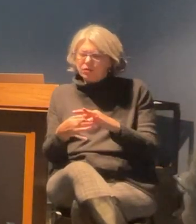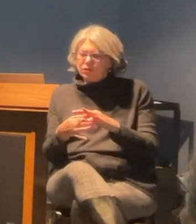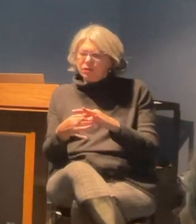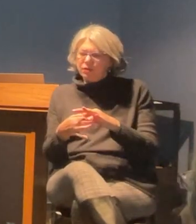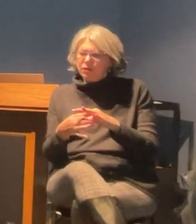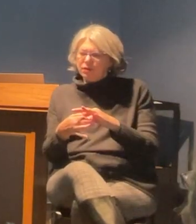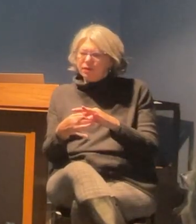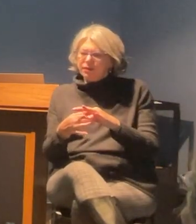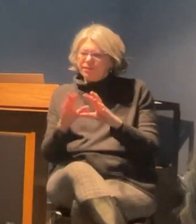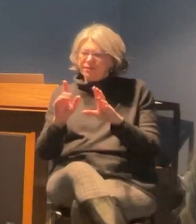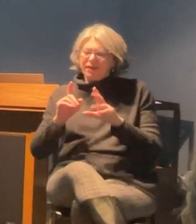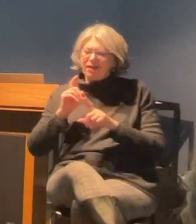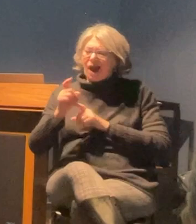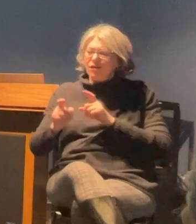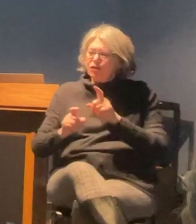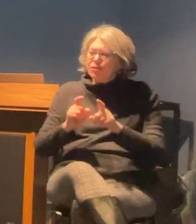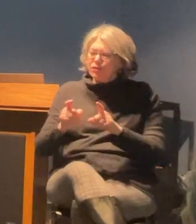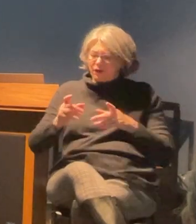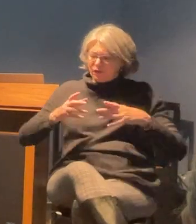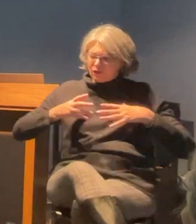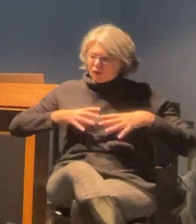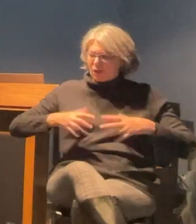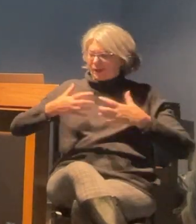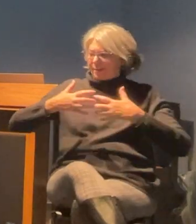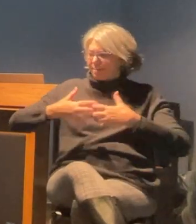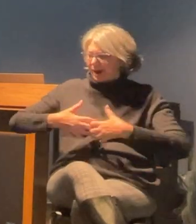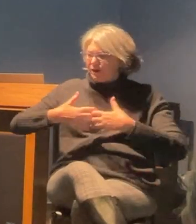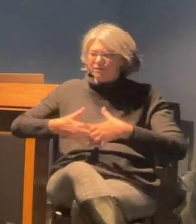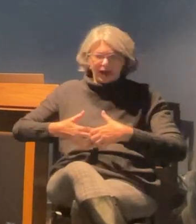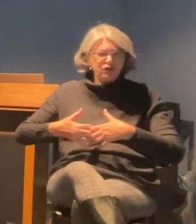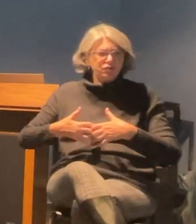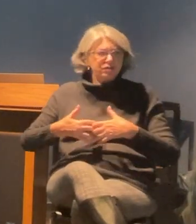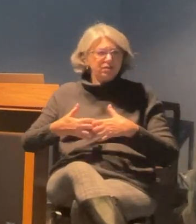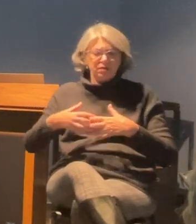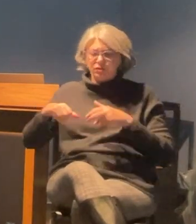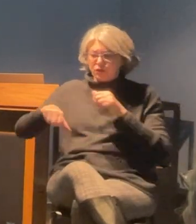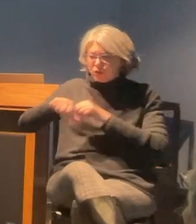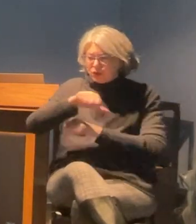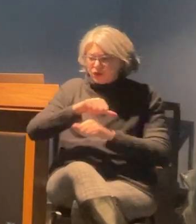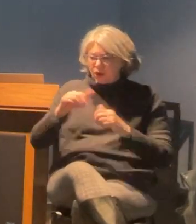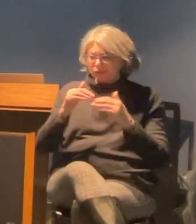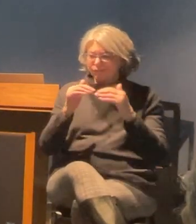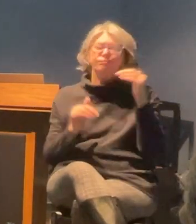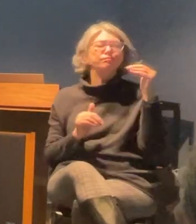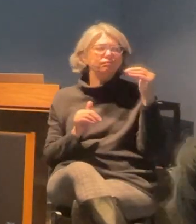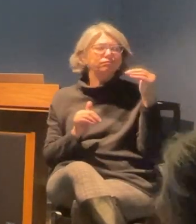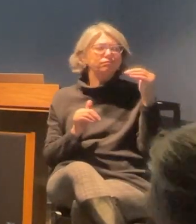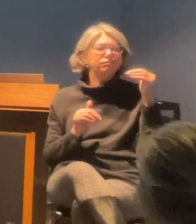the contribution of clothing manufacturing to social inequality.